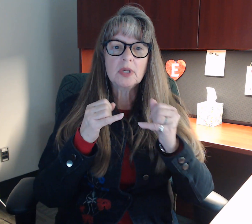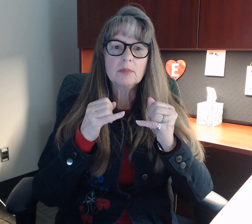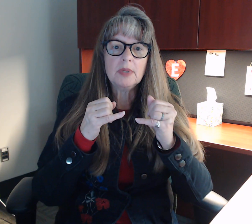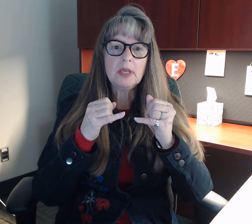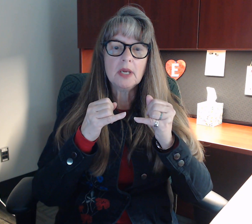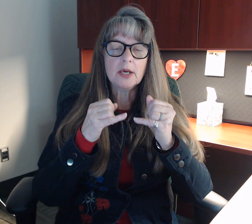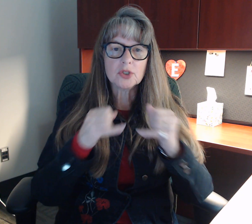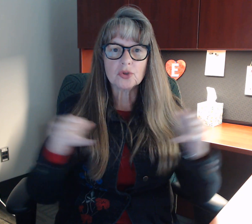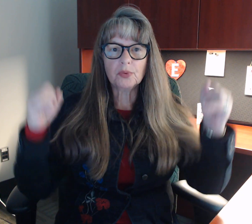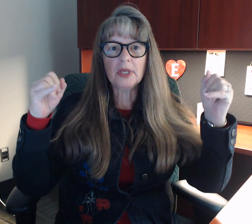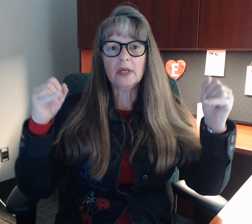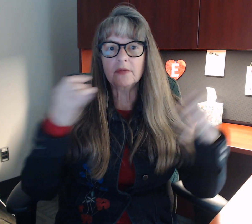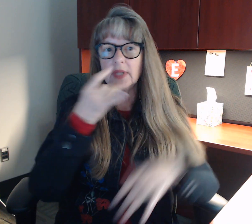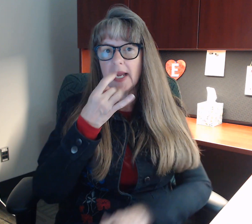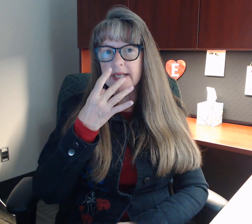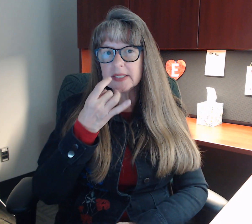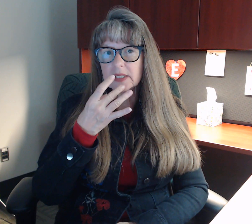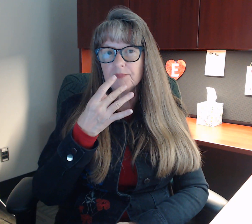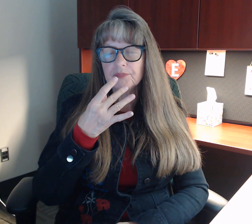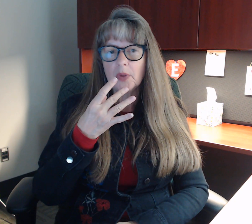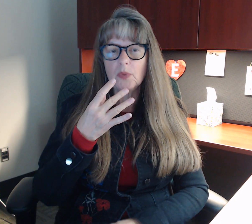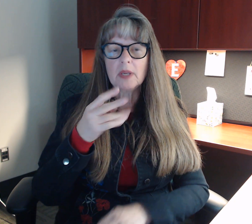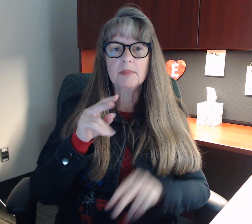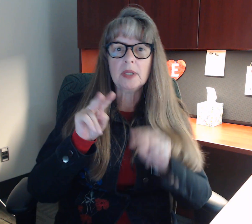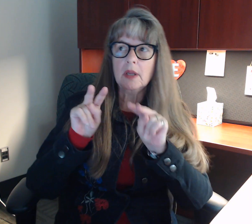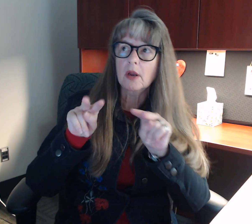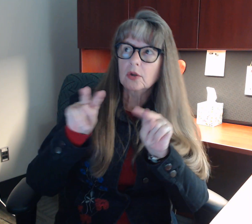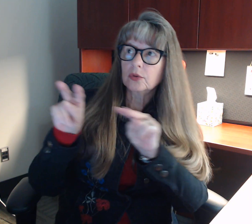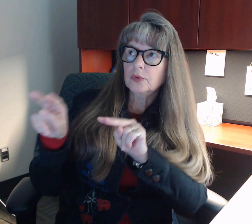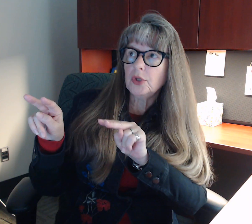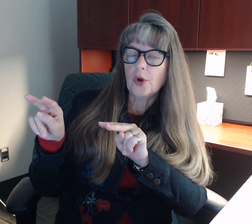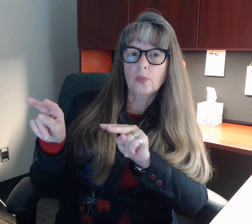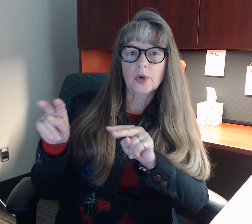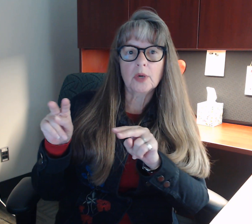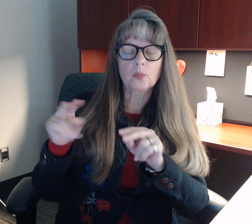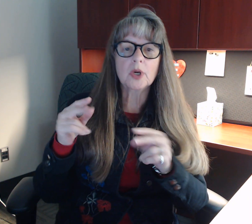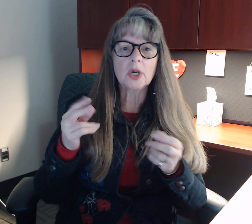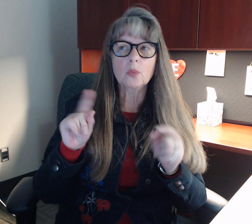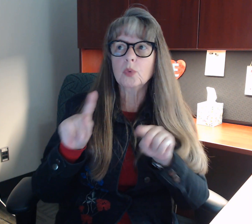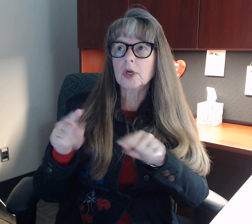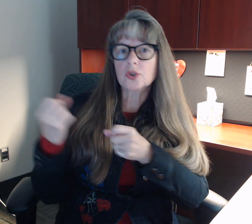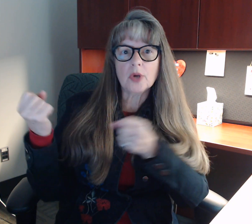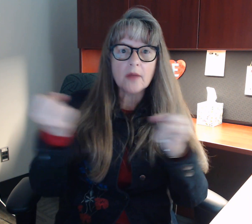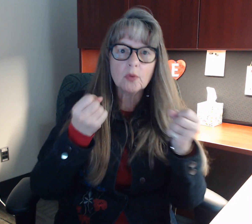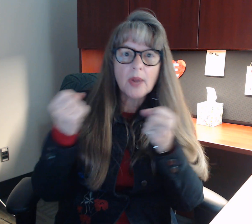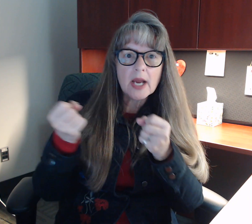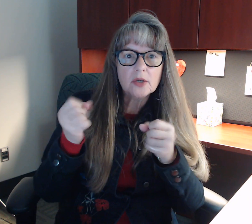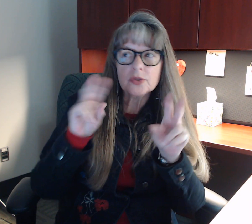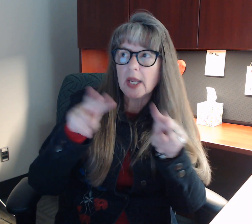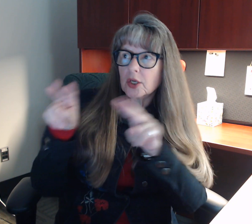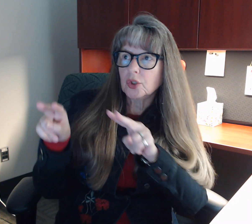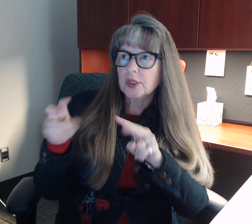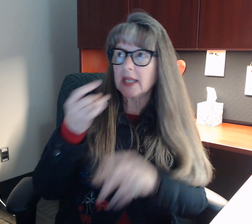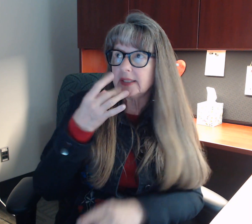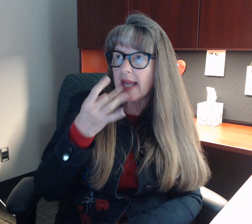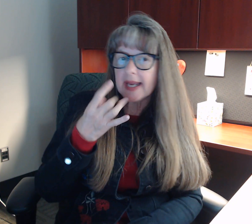can be a string of lights. We can be, you know, we're gonna drive around and look at